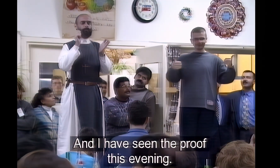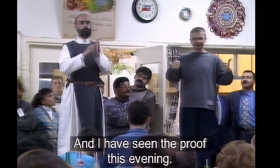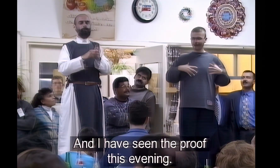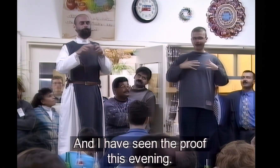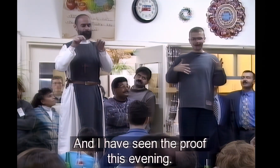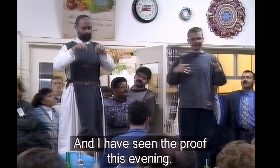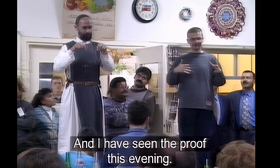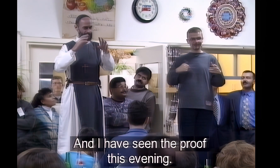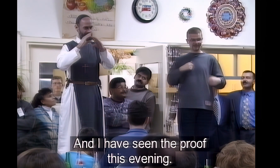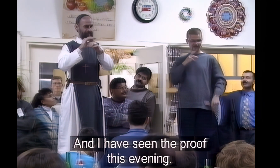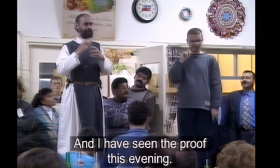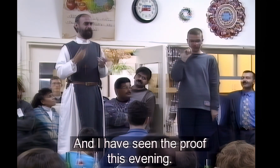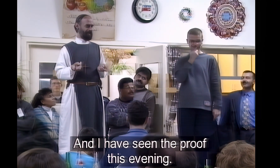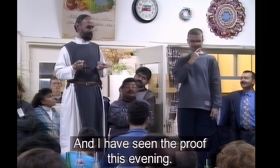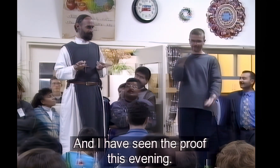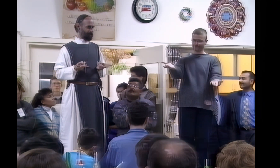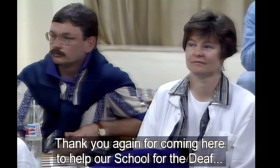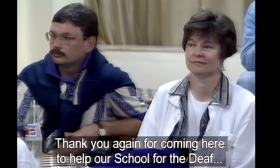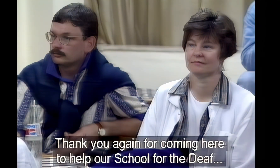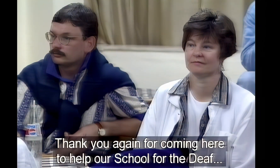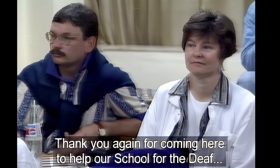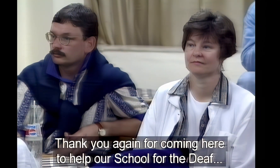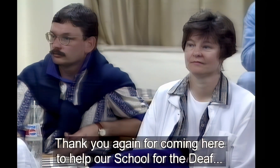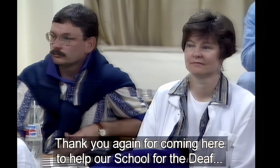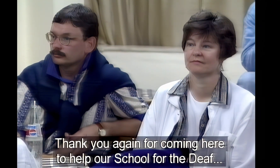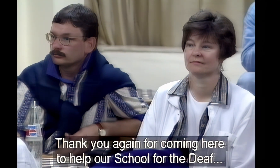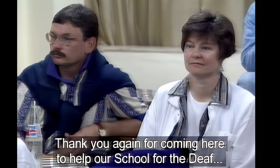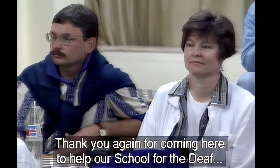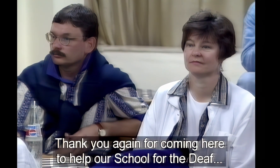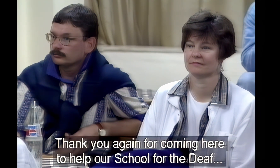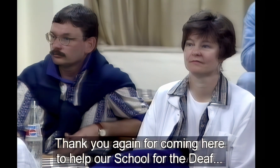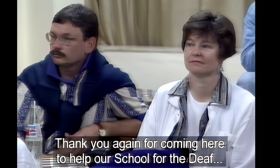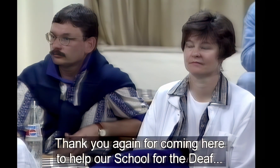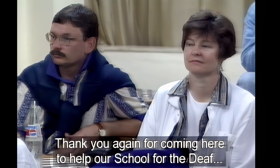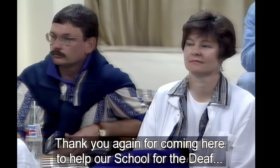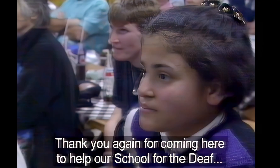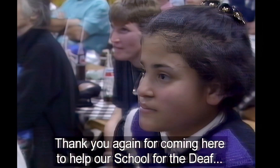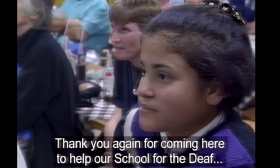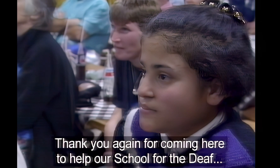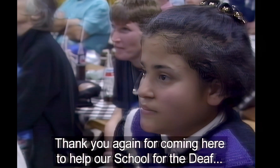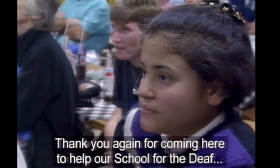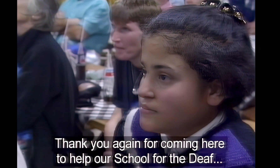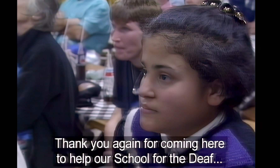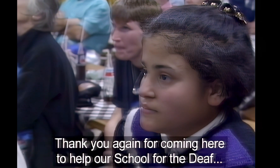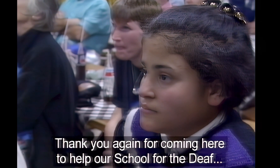proof this evening. Thank you again for coming here to help our school for the